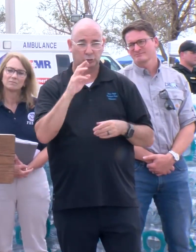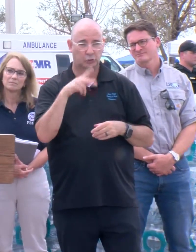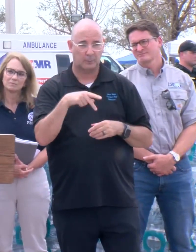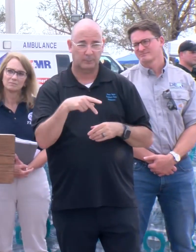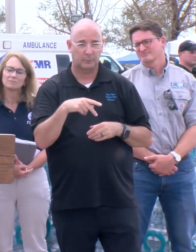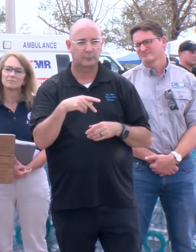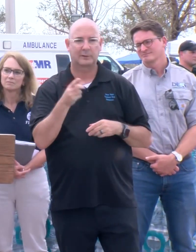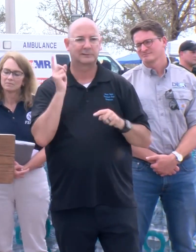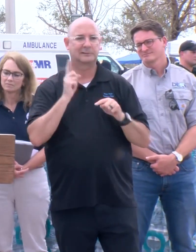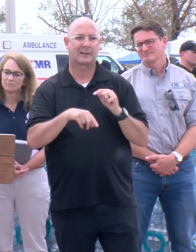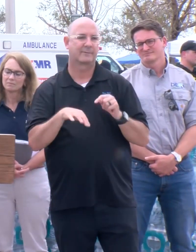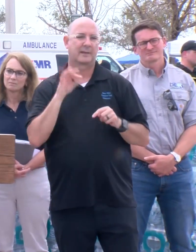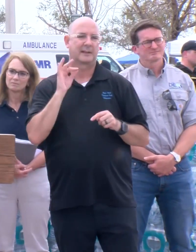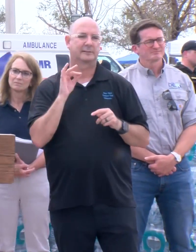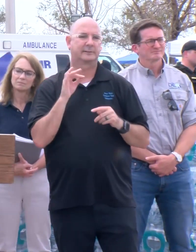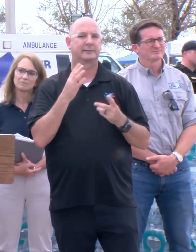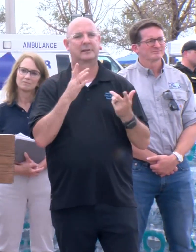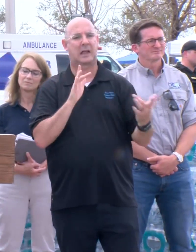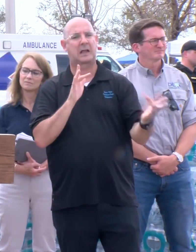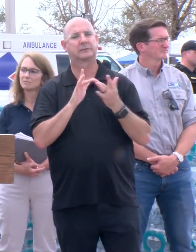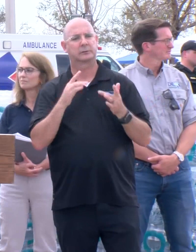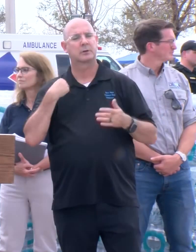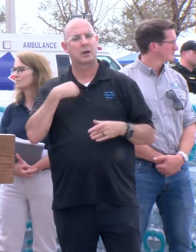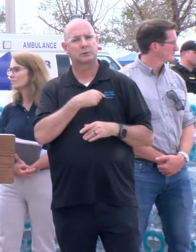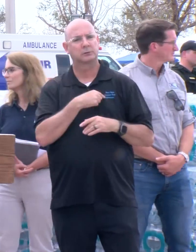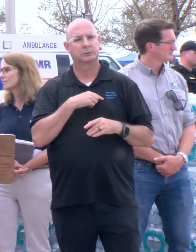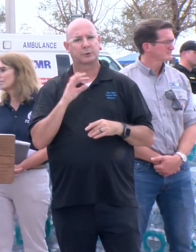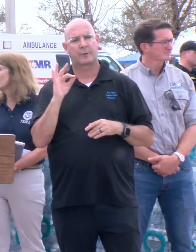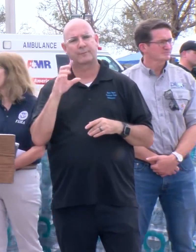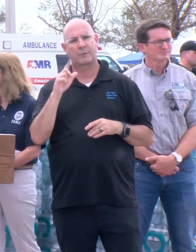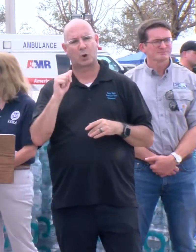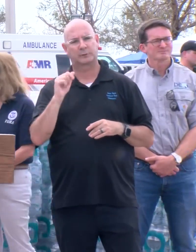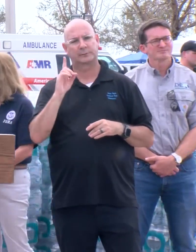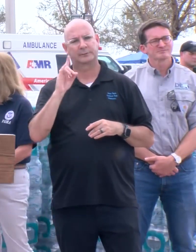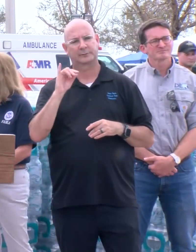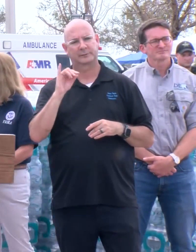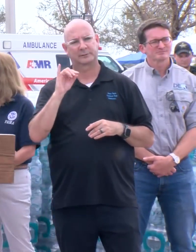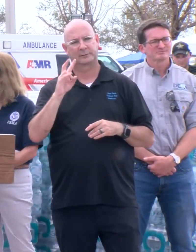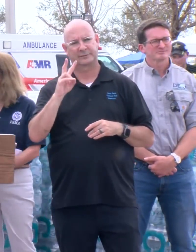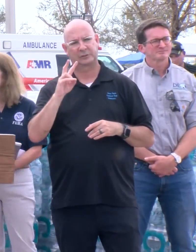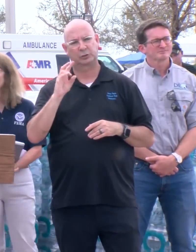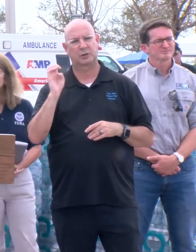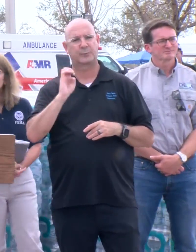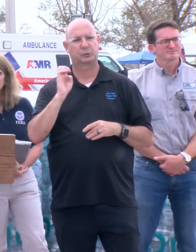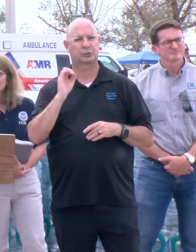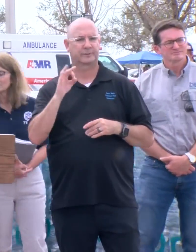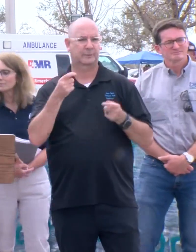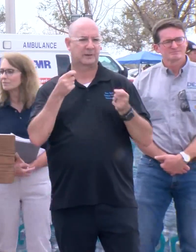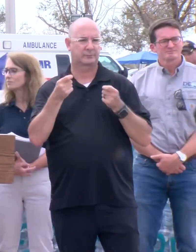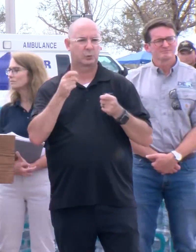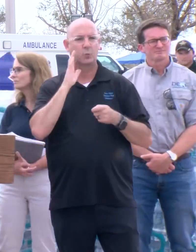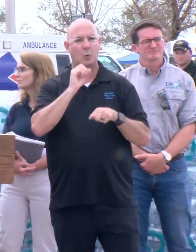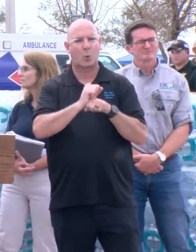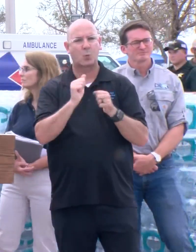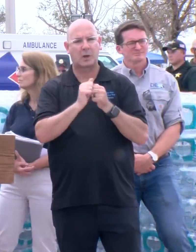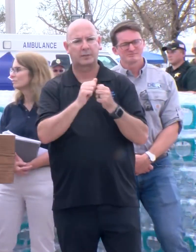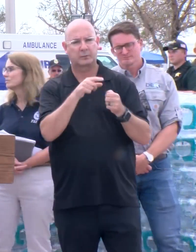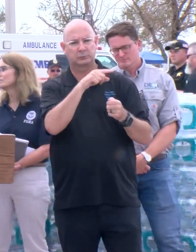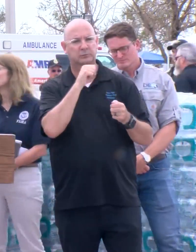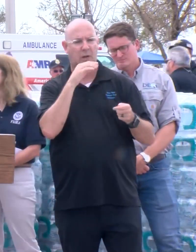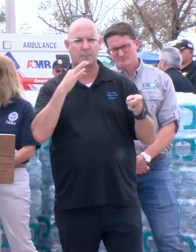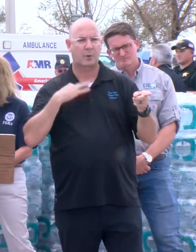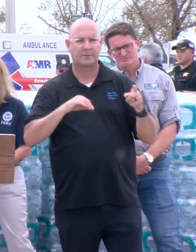they can contact us at the Florida Division of Emergency Management, and we'll start putting those pieces together, working with a nonprofit agency on how we can do that. Possibly